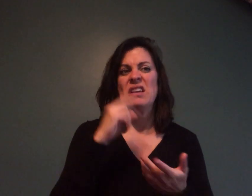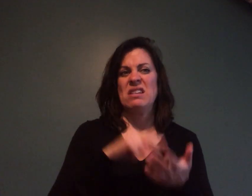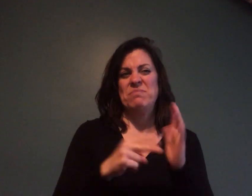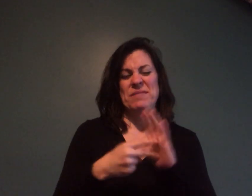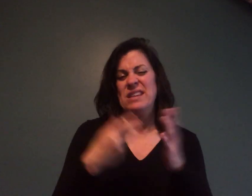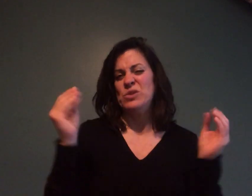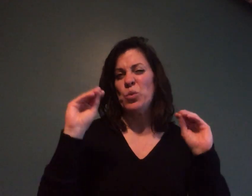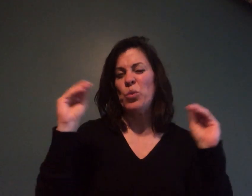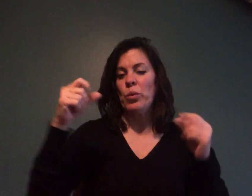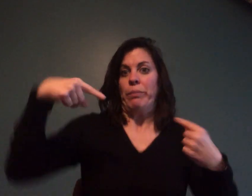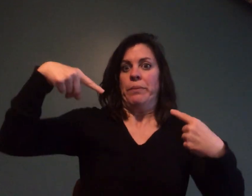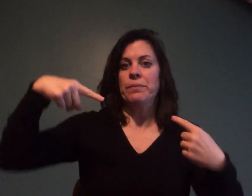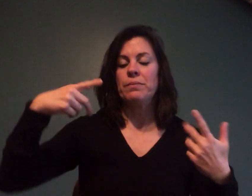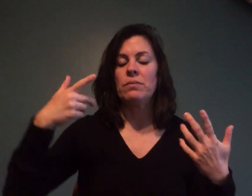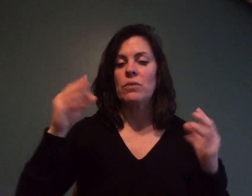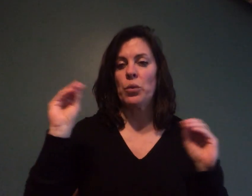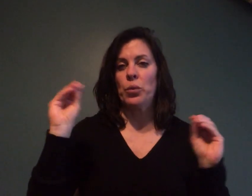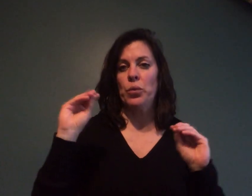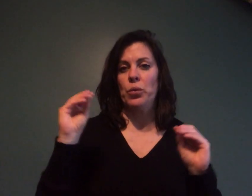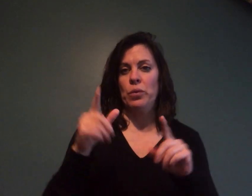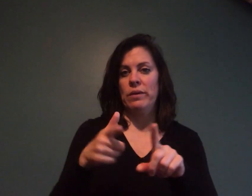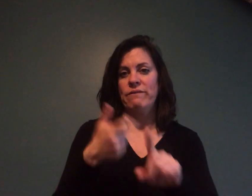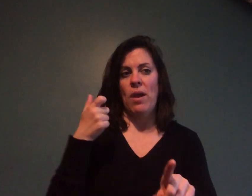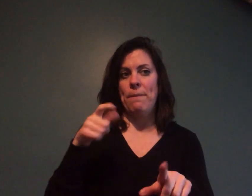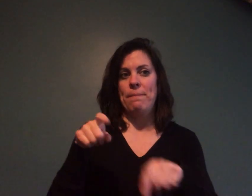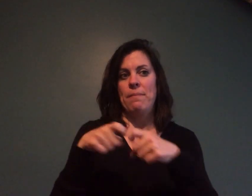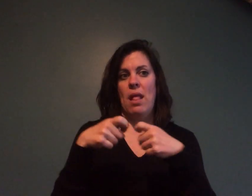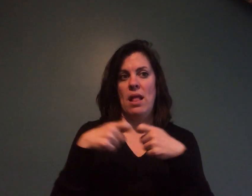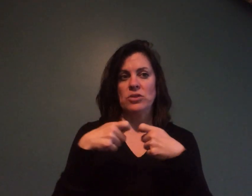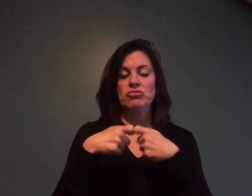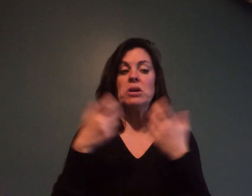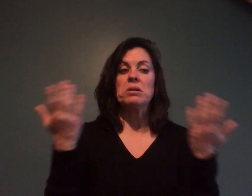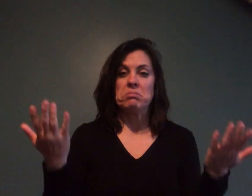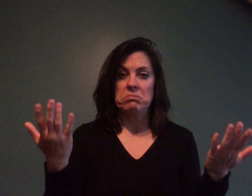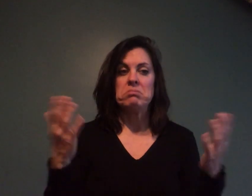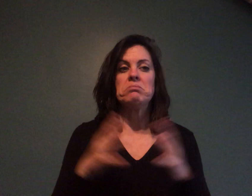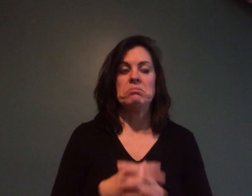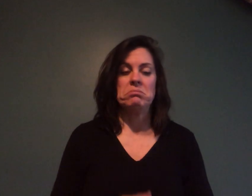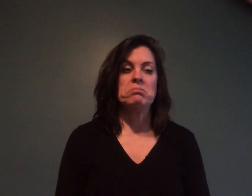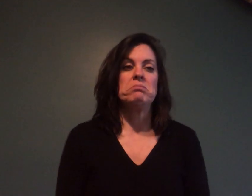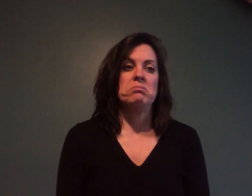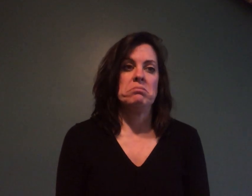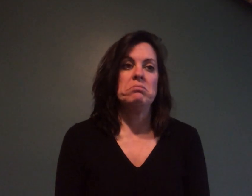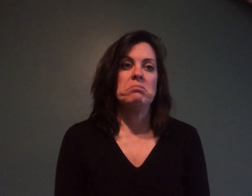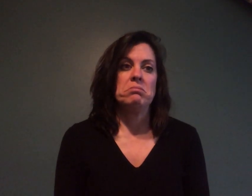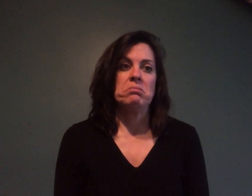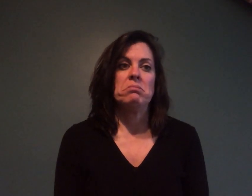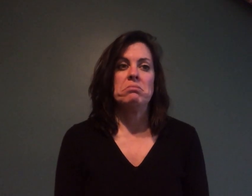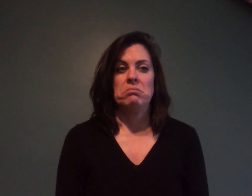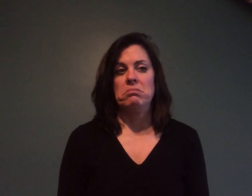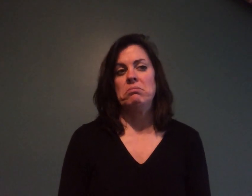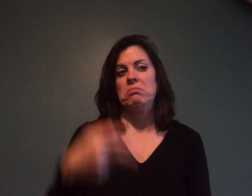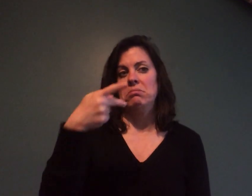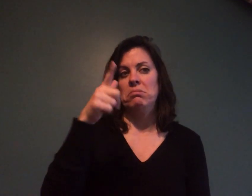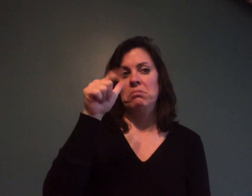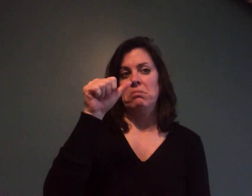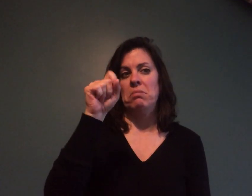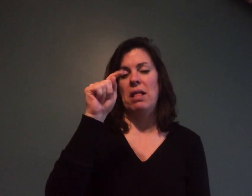Why they're doing this is because plastic is cheaper than metal, and the